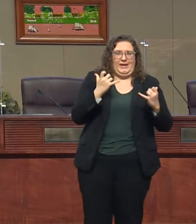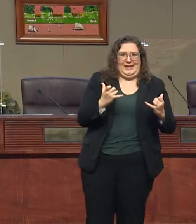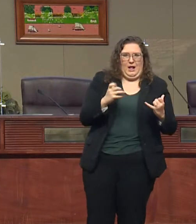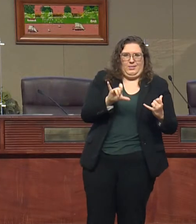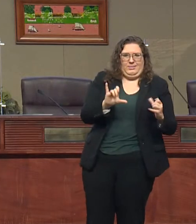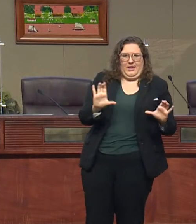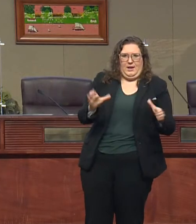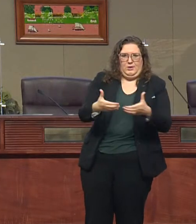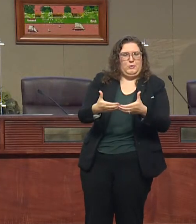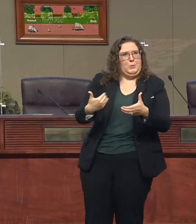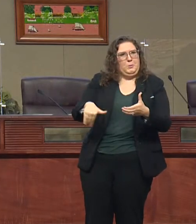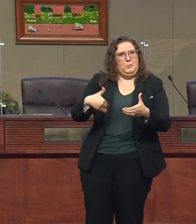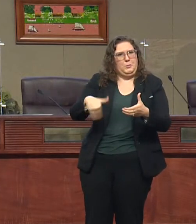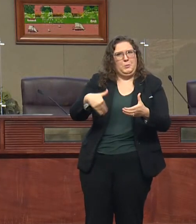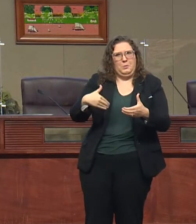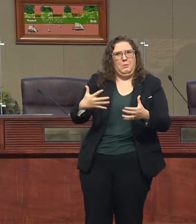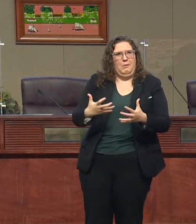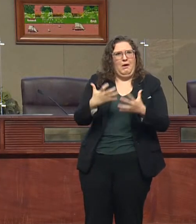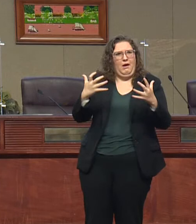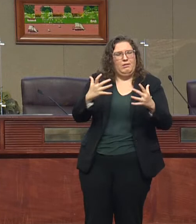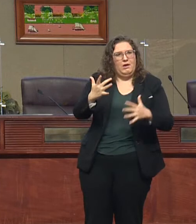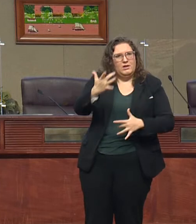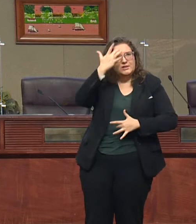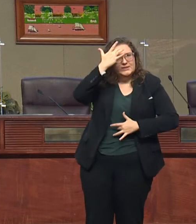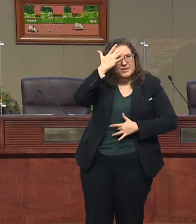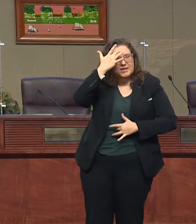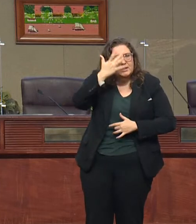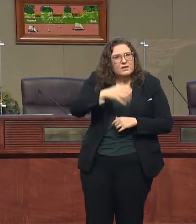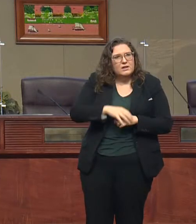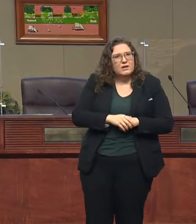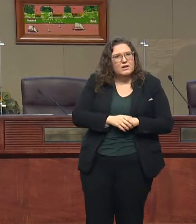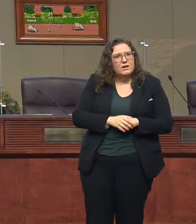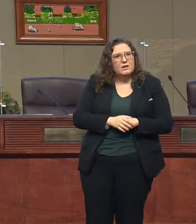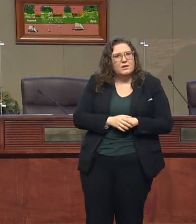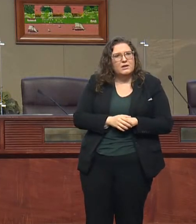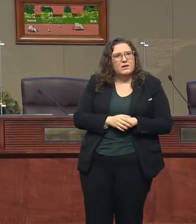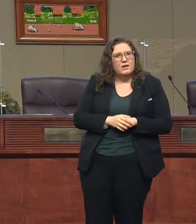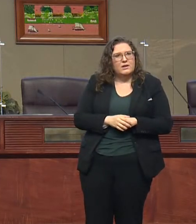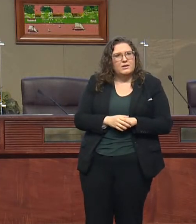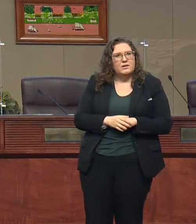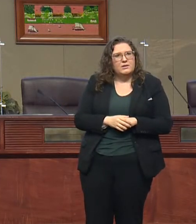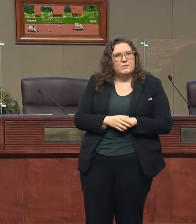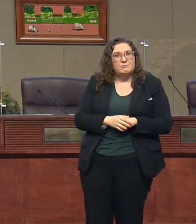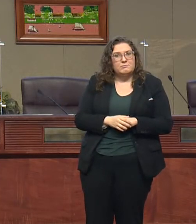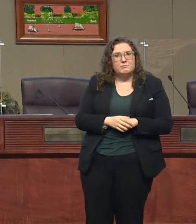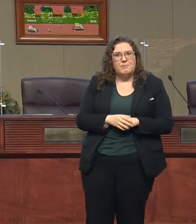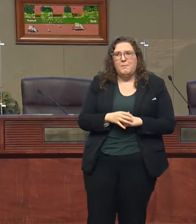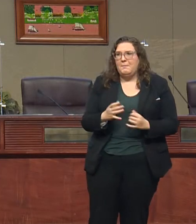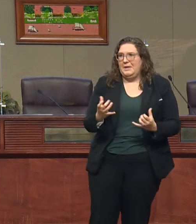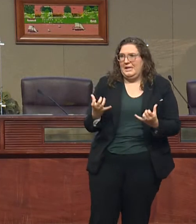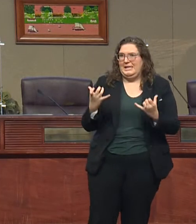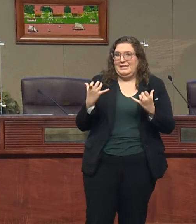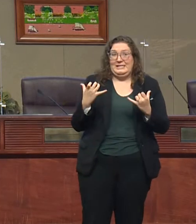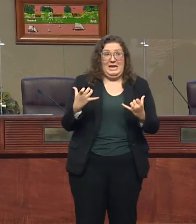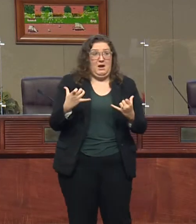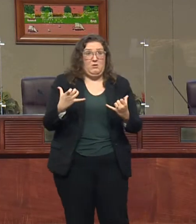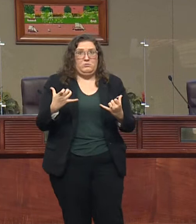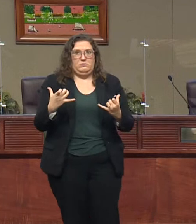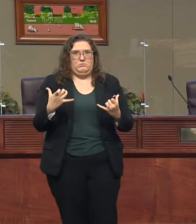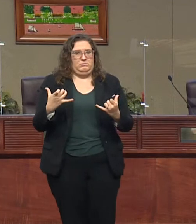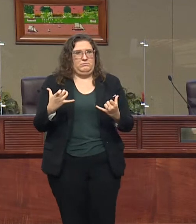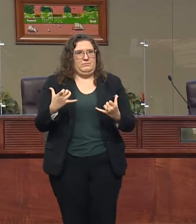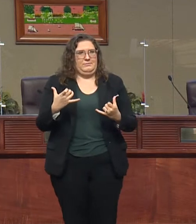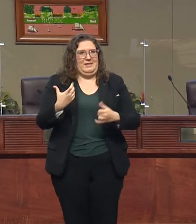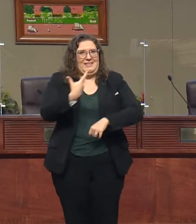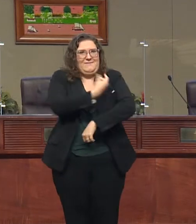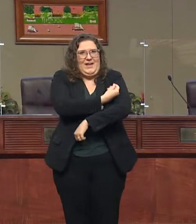of infection, as we broaden the availability of the vaccine to other groups, we see